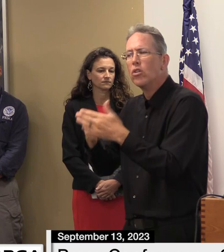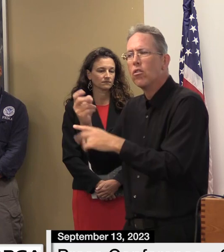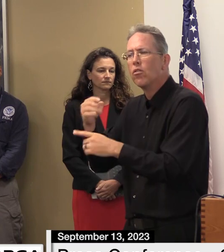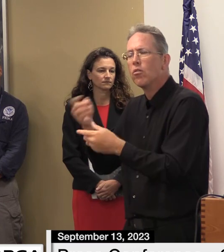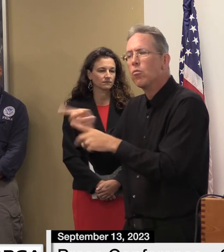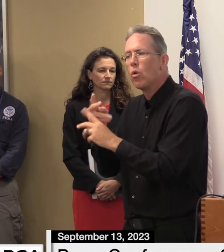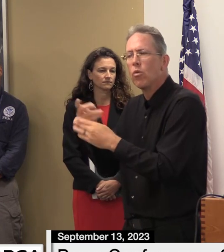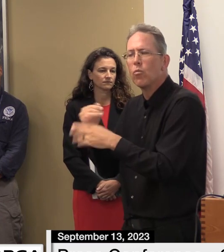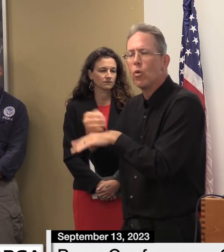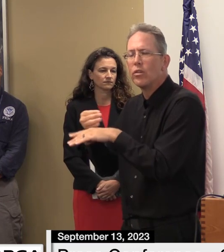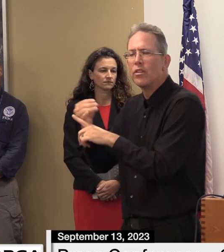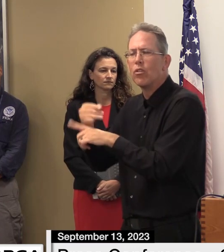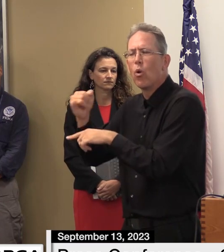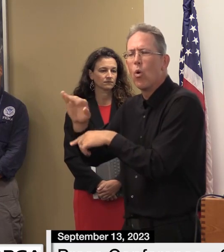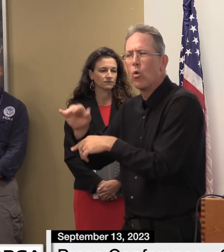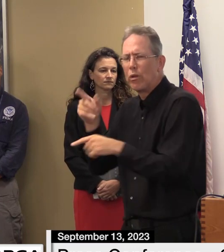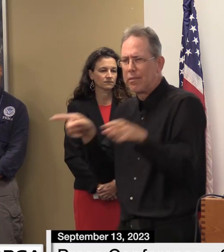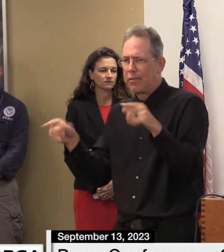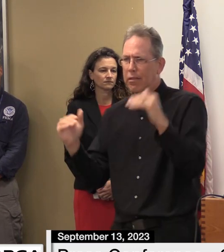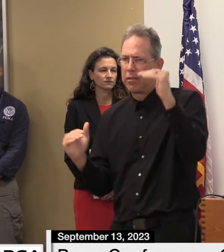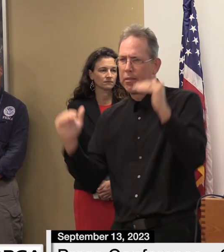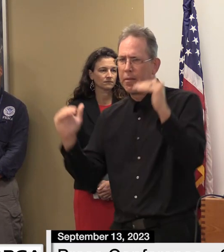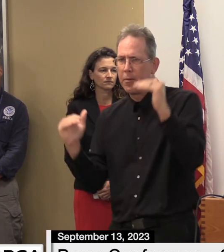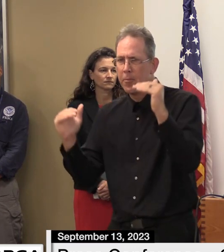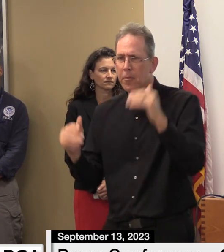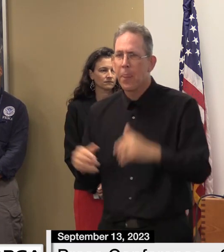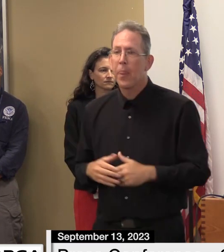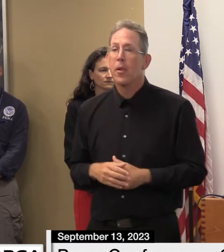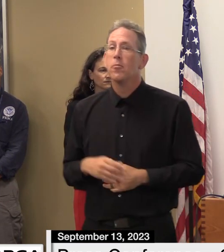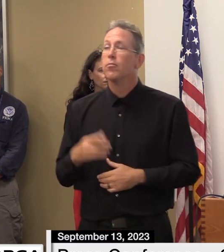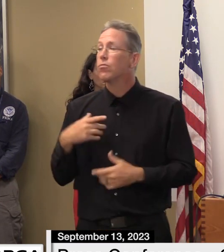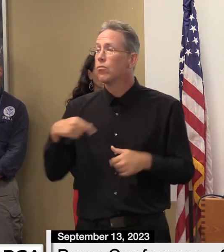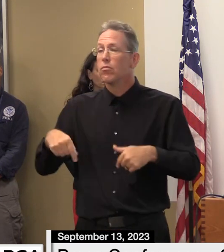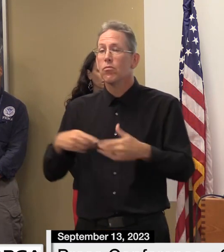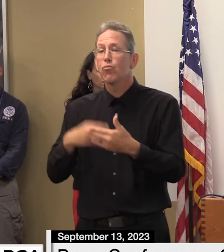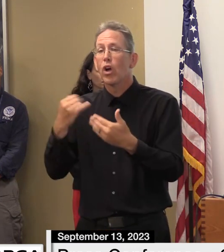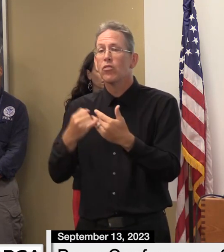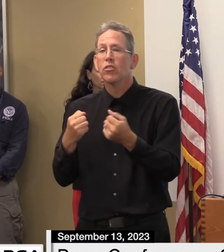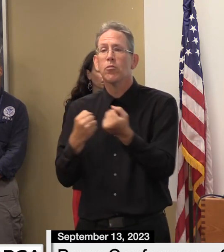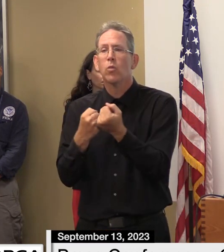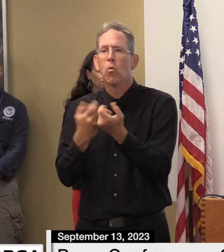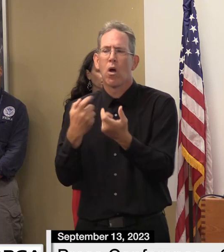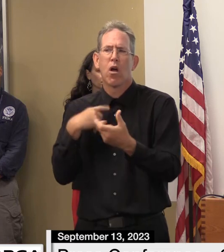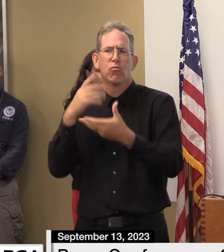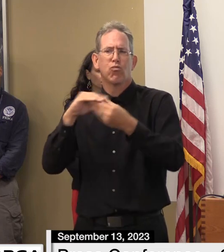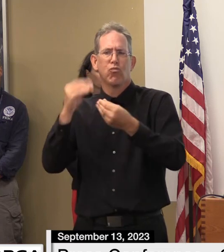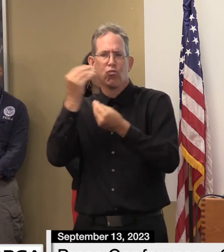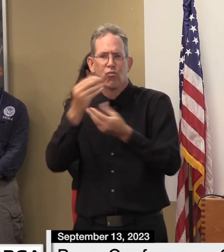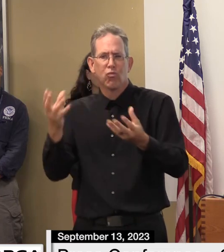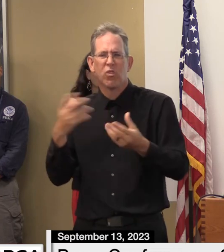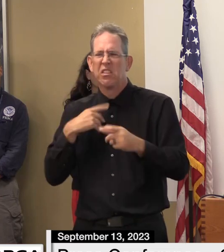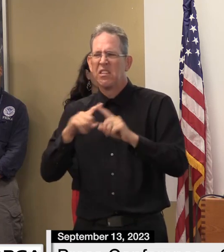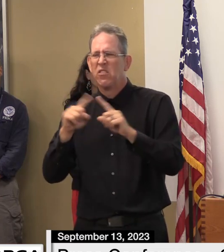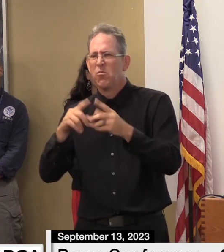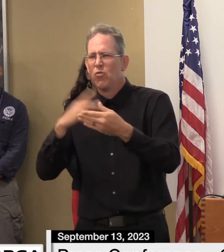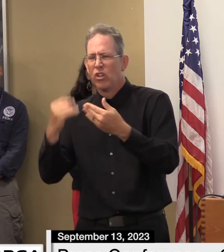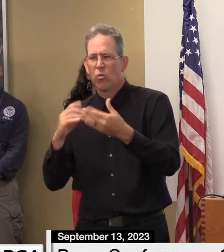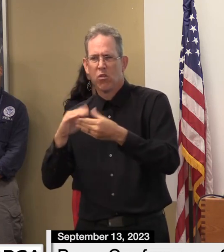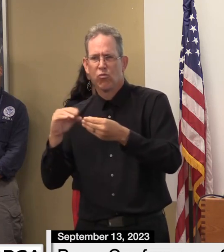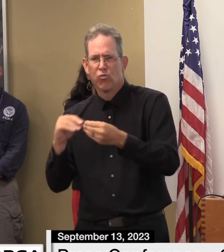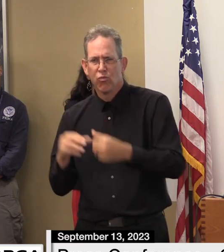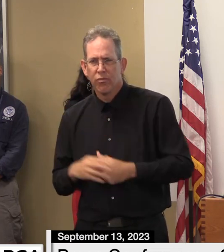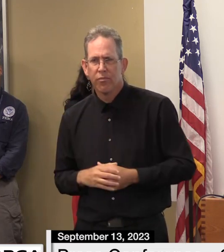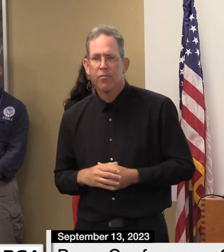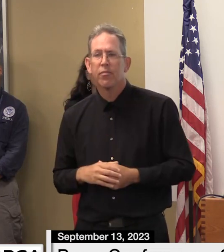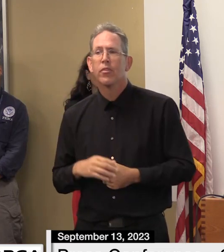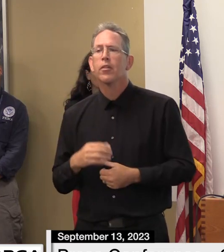terms of the projects that we are supporting, I'm also very excited about that in terms of a portfolio. You heard from the governor that